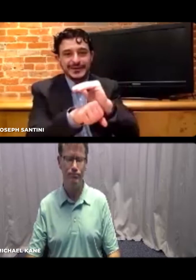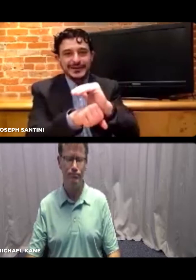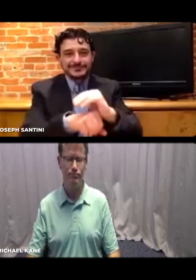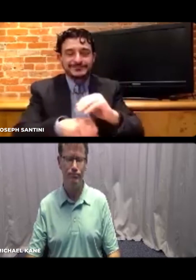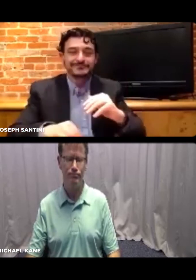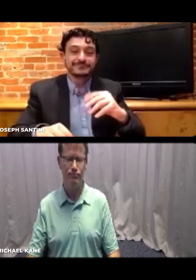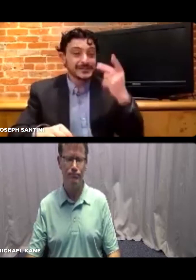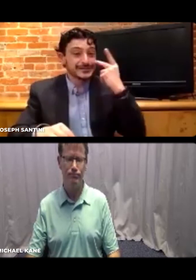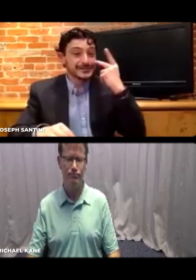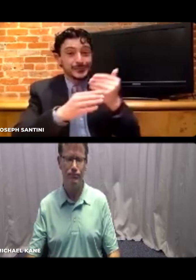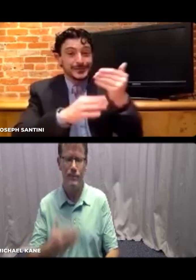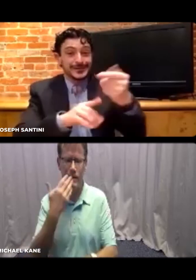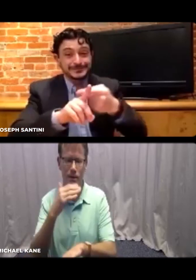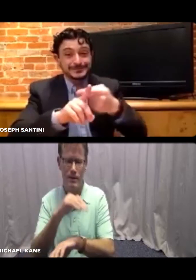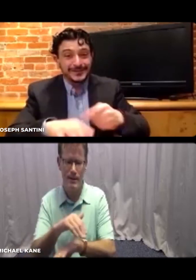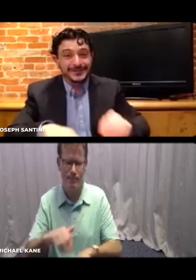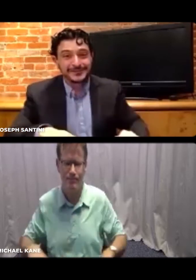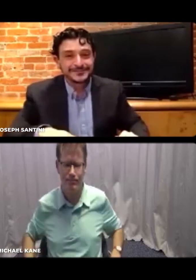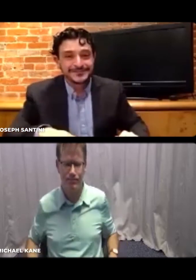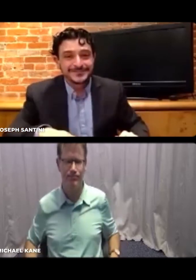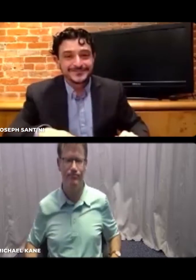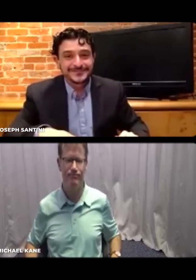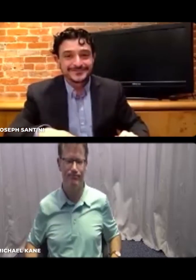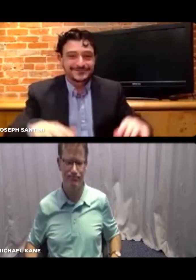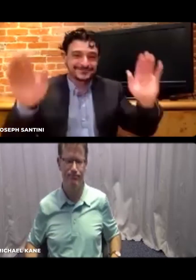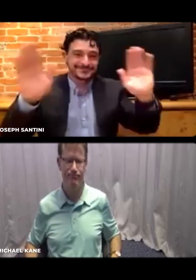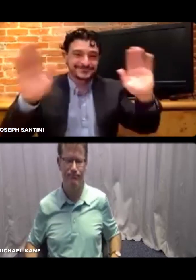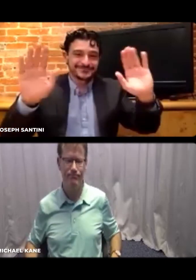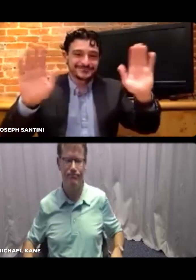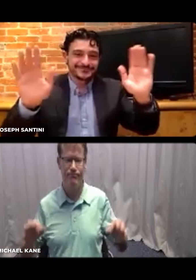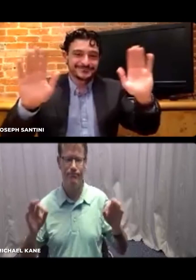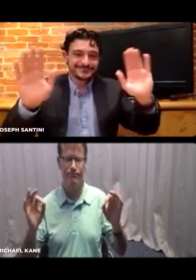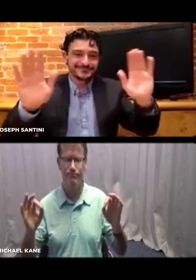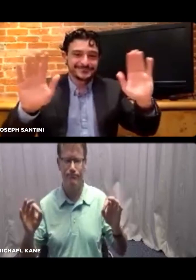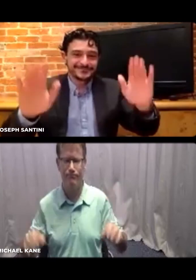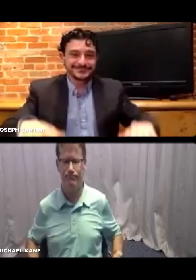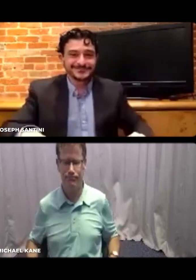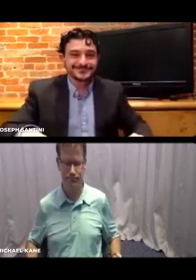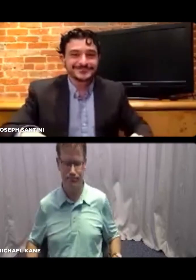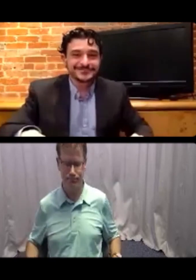members of the audience that are here with us tonight, and I wave goodbye. Have a